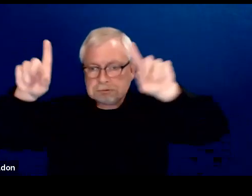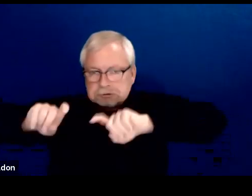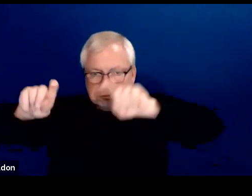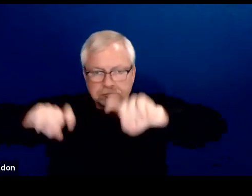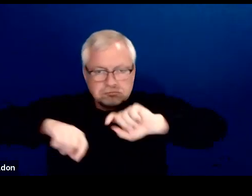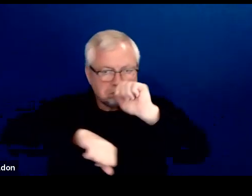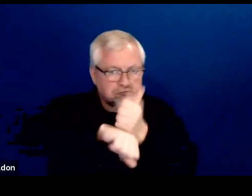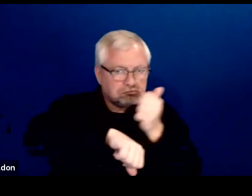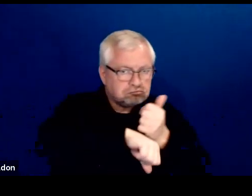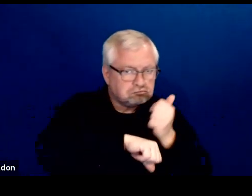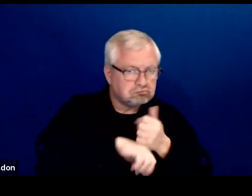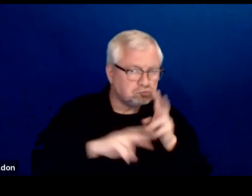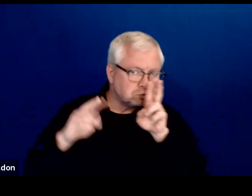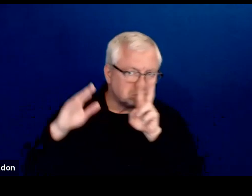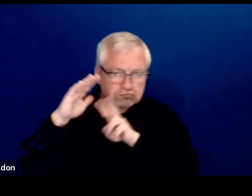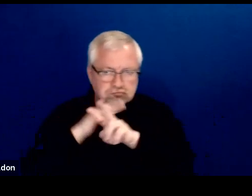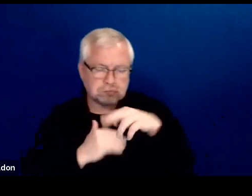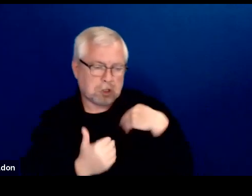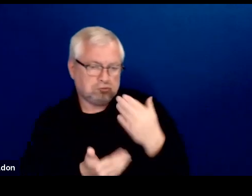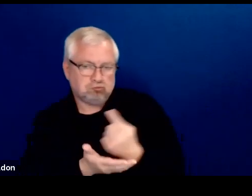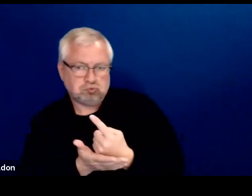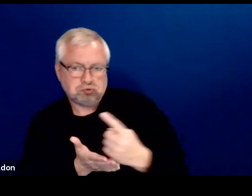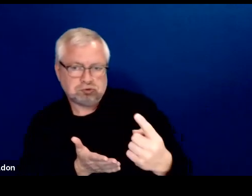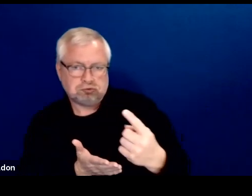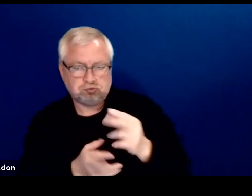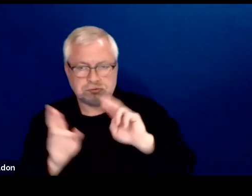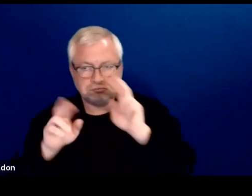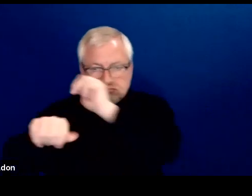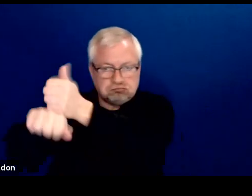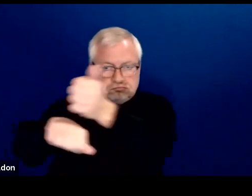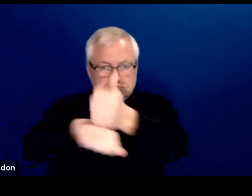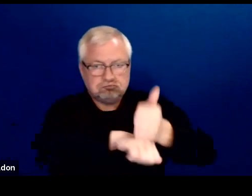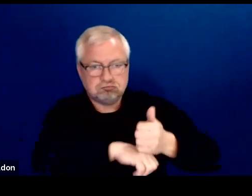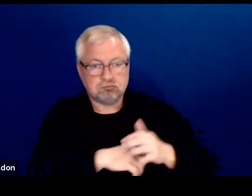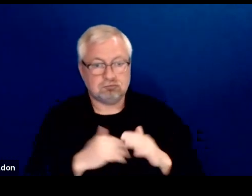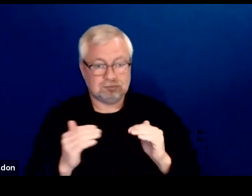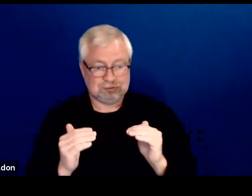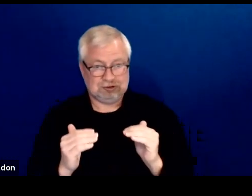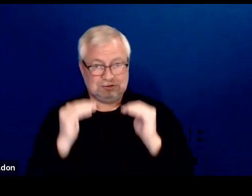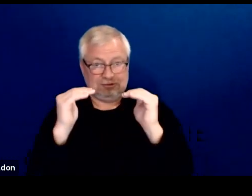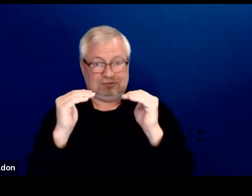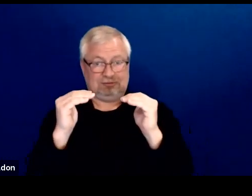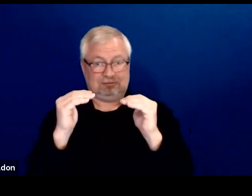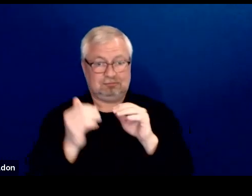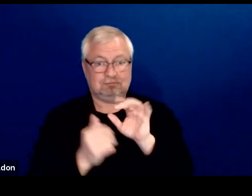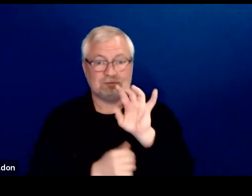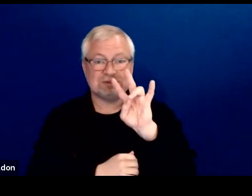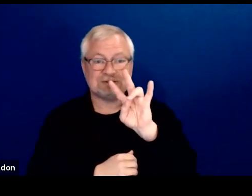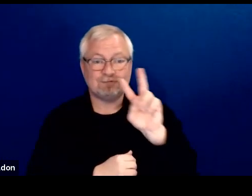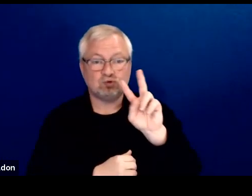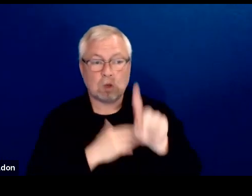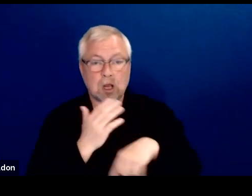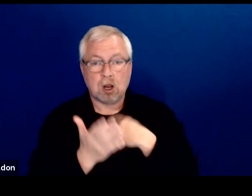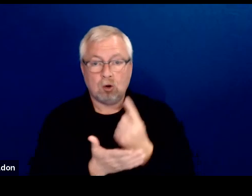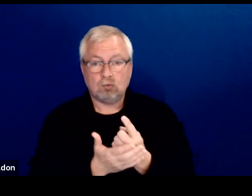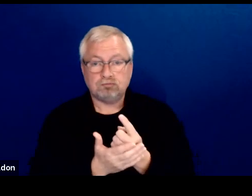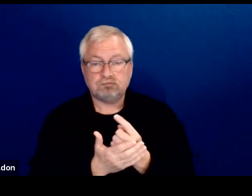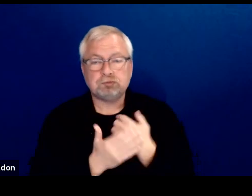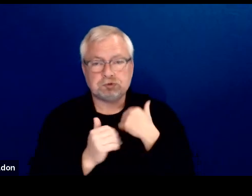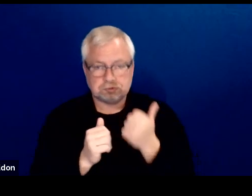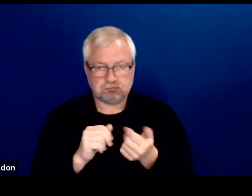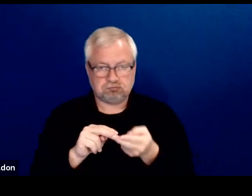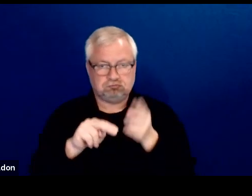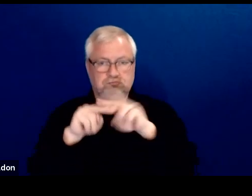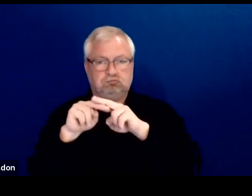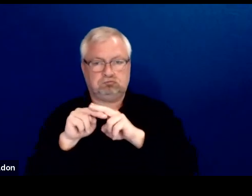week ahead of time. And then with 72 hours, we can move it right under the 3,000. That's what's